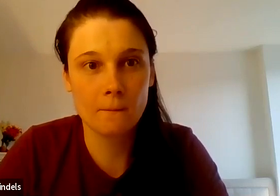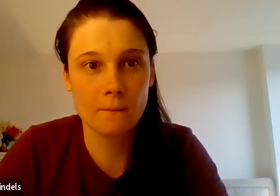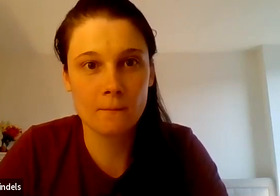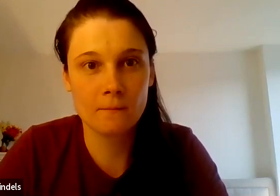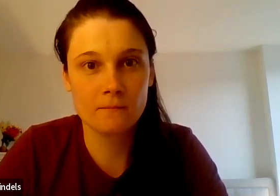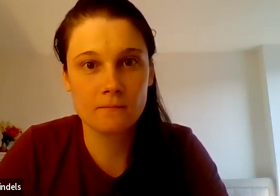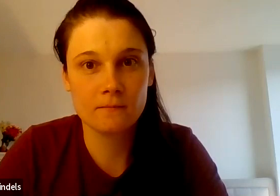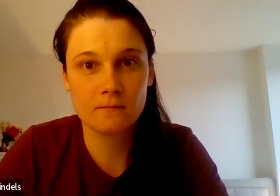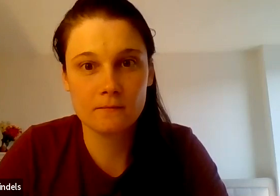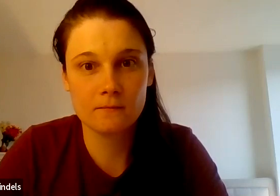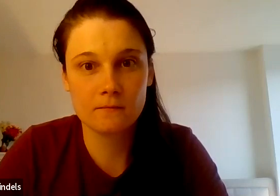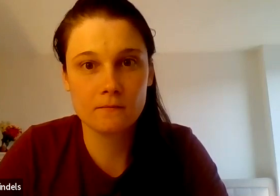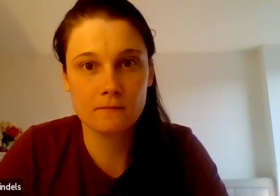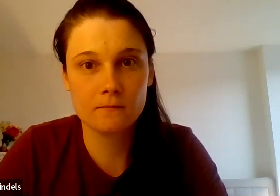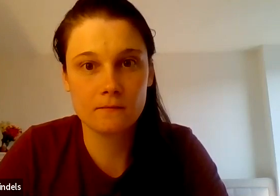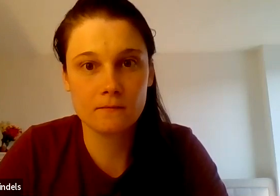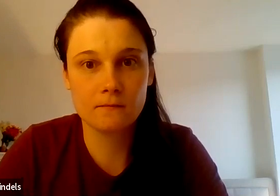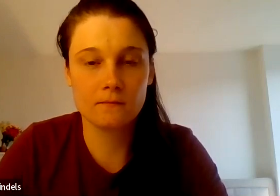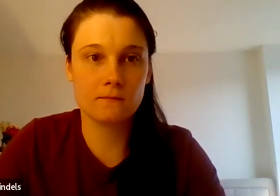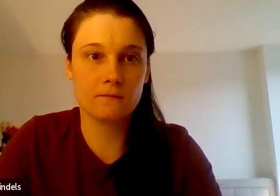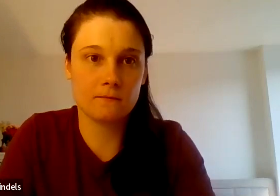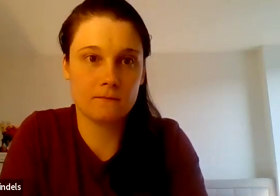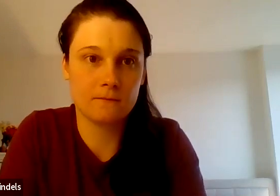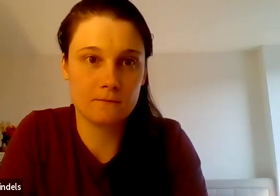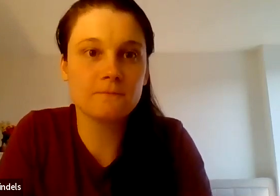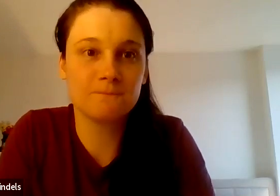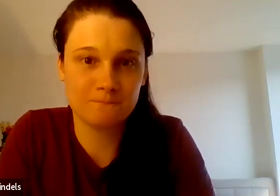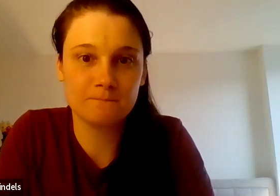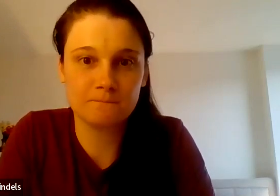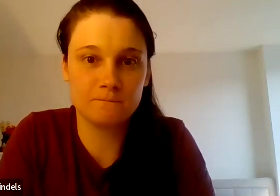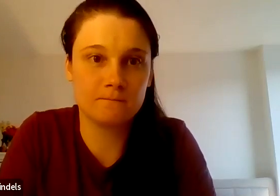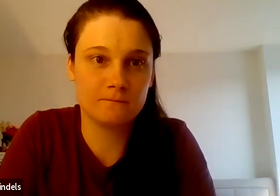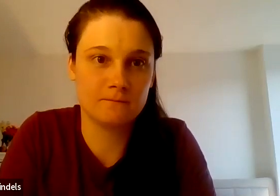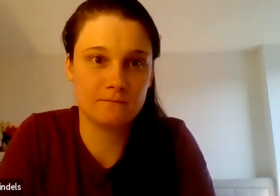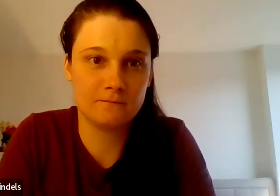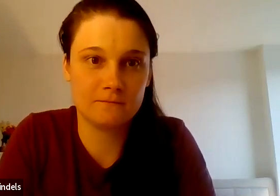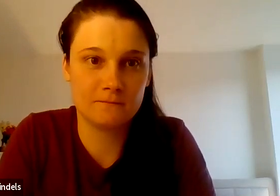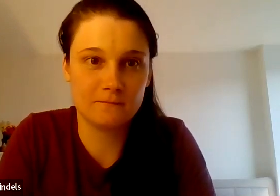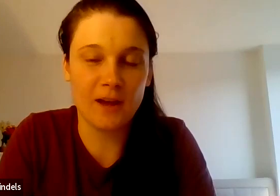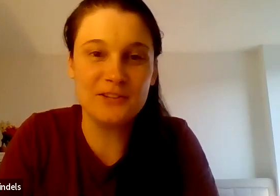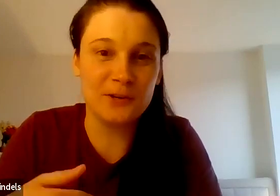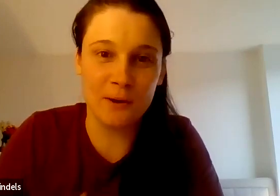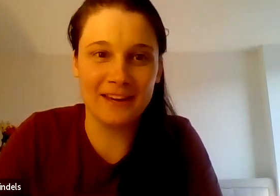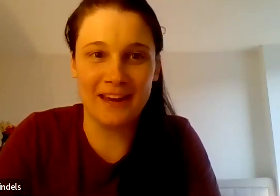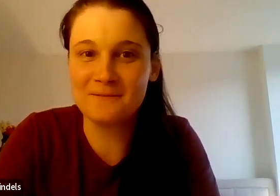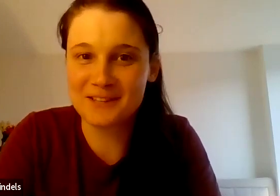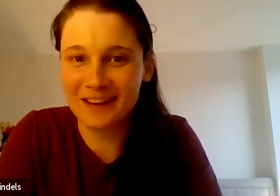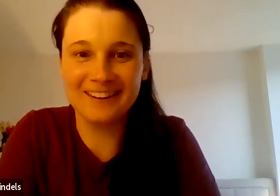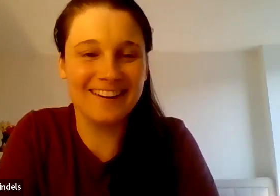sign is Kate. I'm just making it up. I do go by Kate, just not at